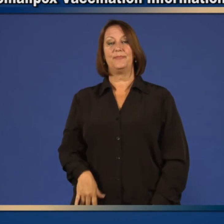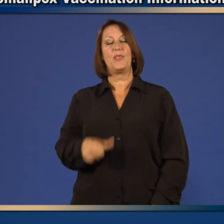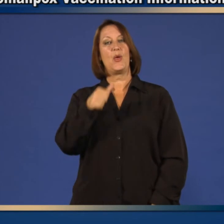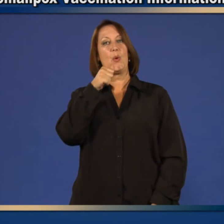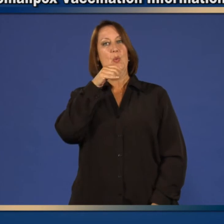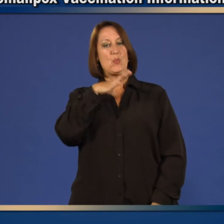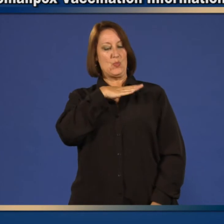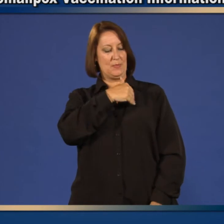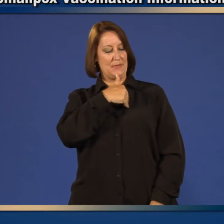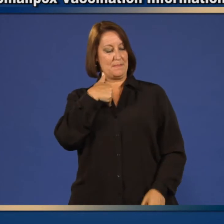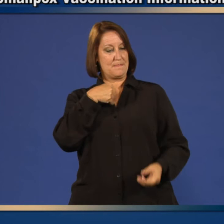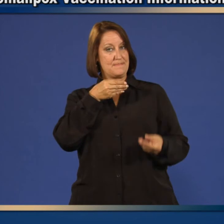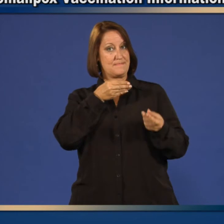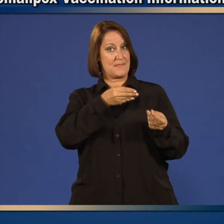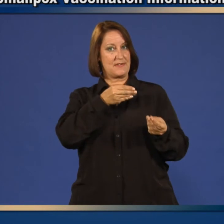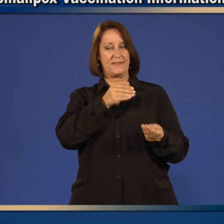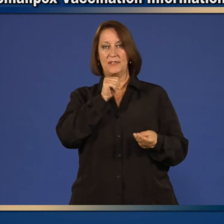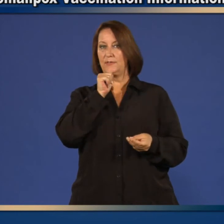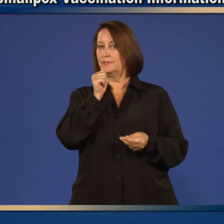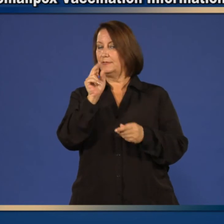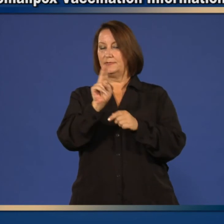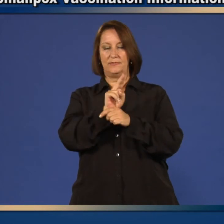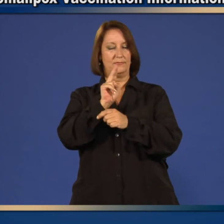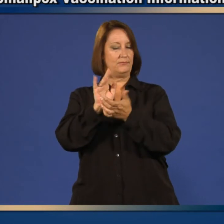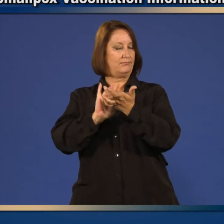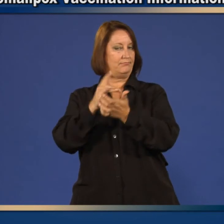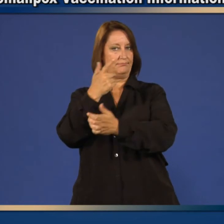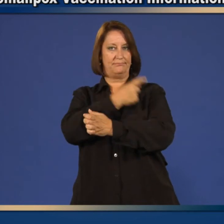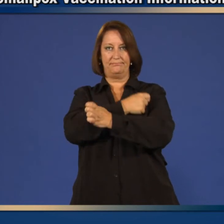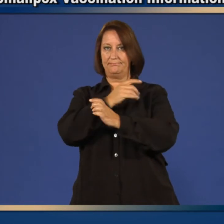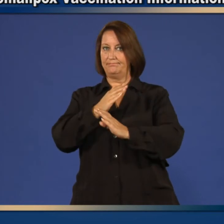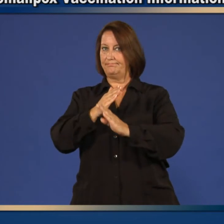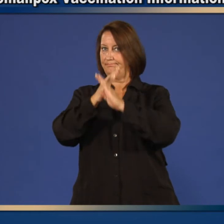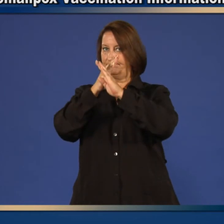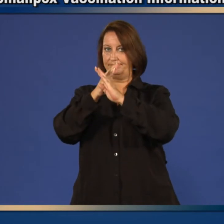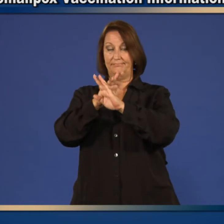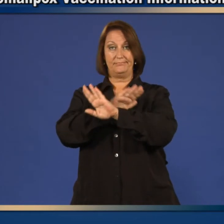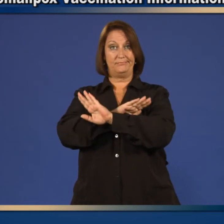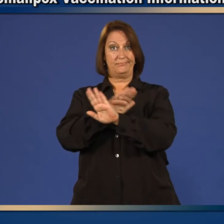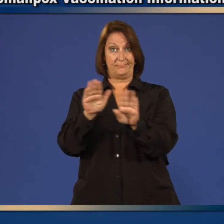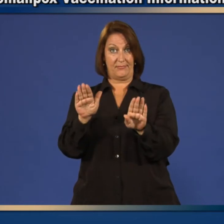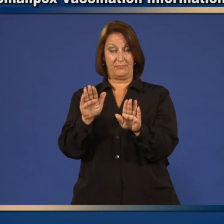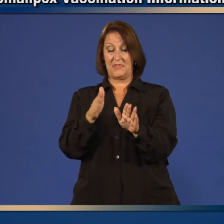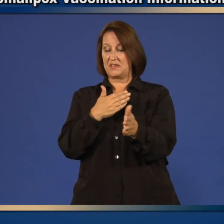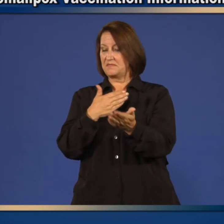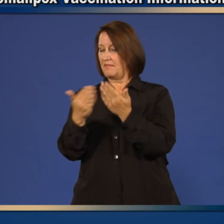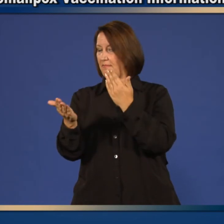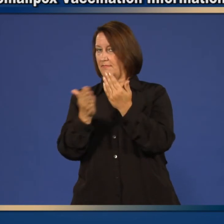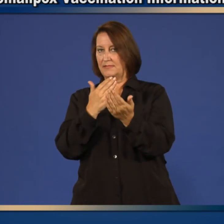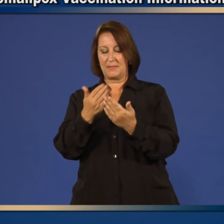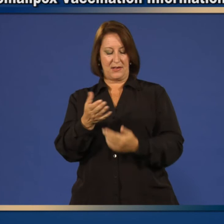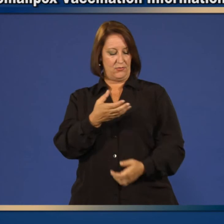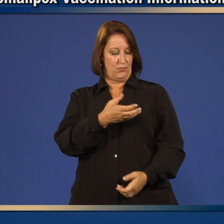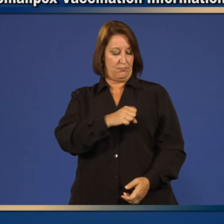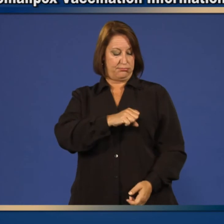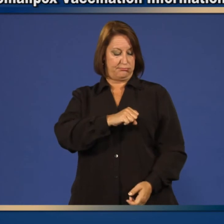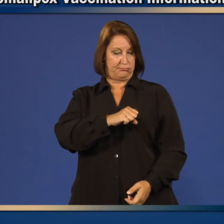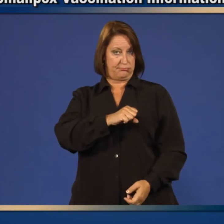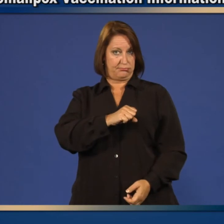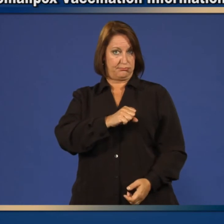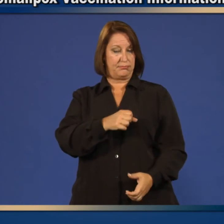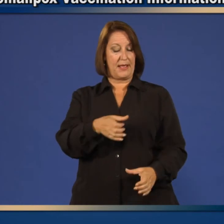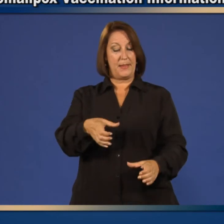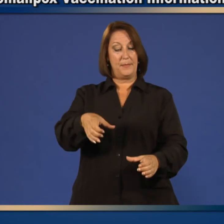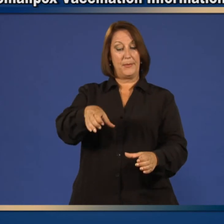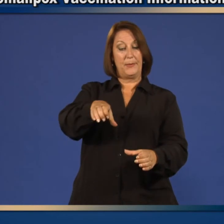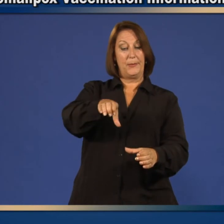Women who are breastfeeding should not get the vaccine. This advice is true even if women are